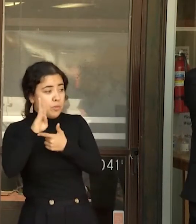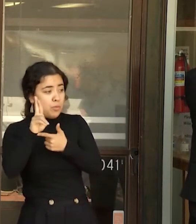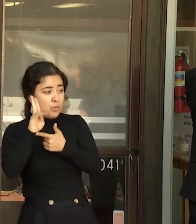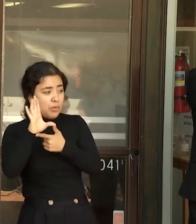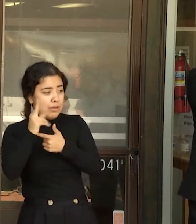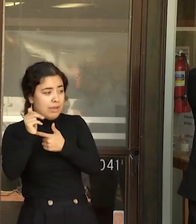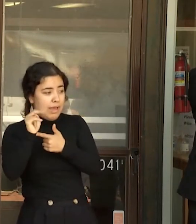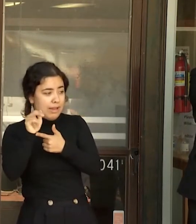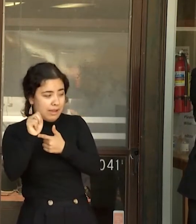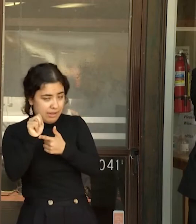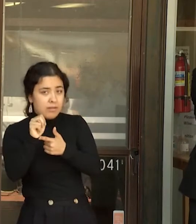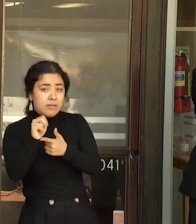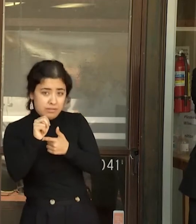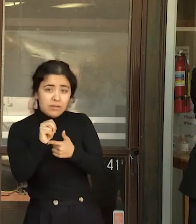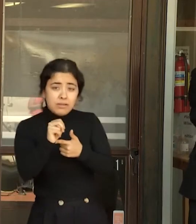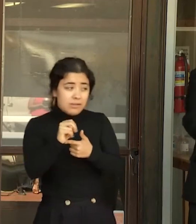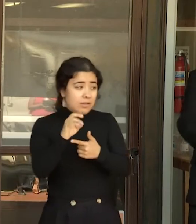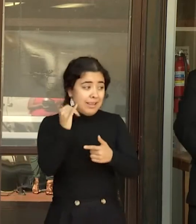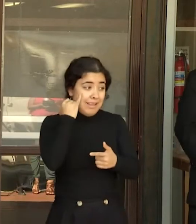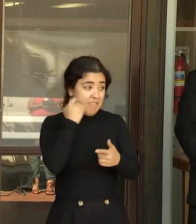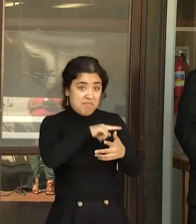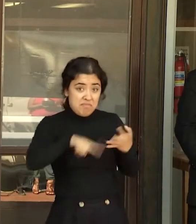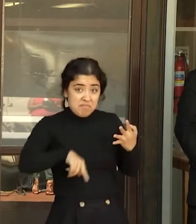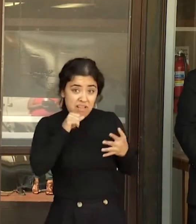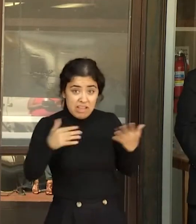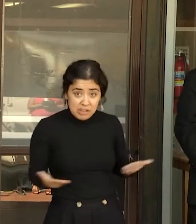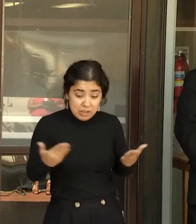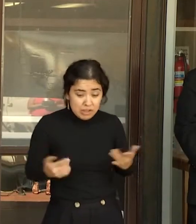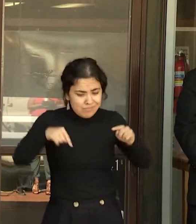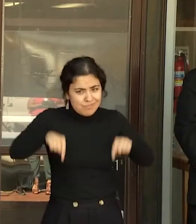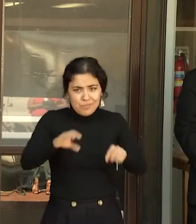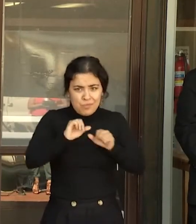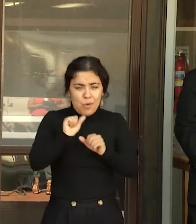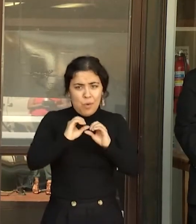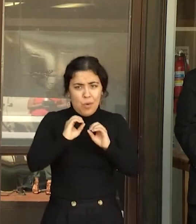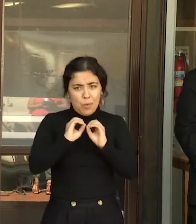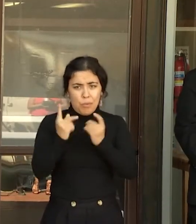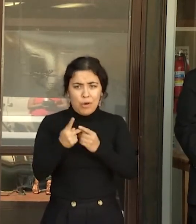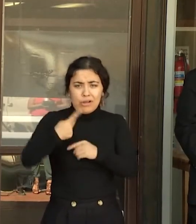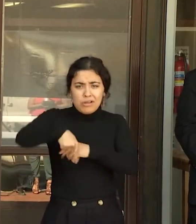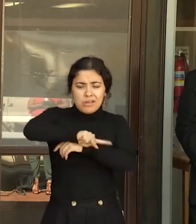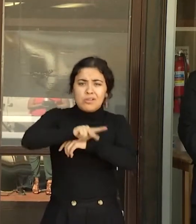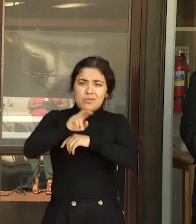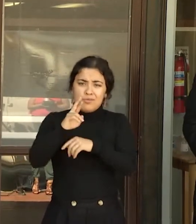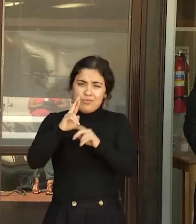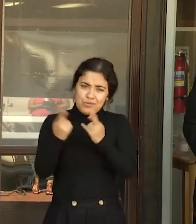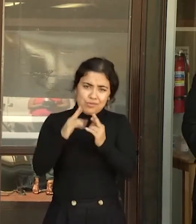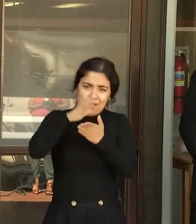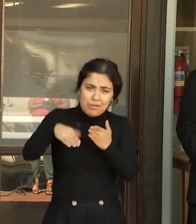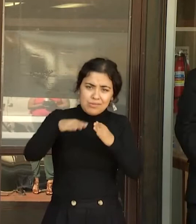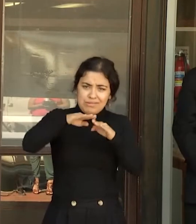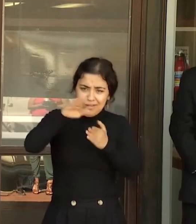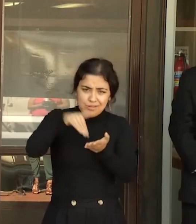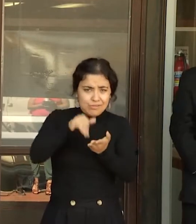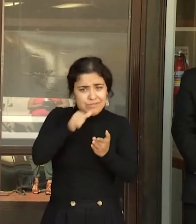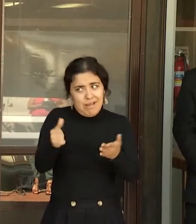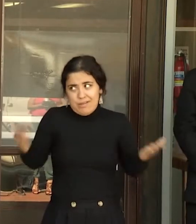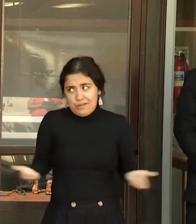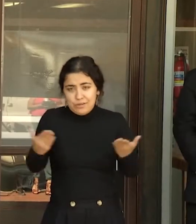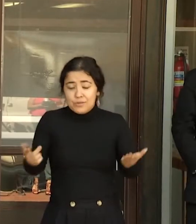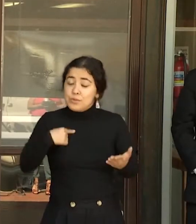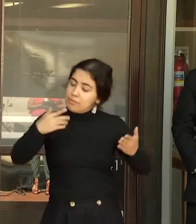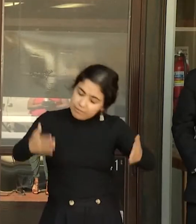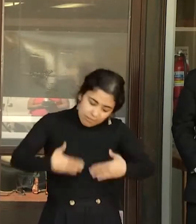Park Regional Housing Center would not be in existence. Again, we are happy, we are excited. Thanks again, President